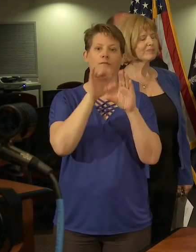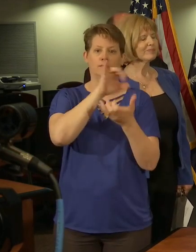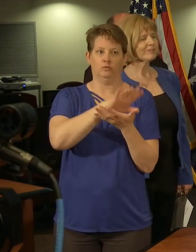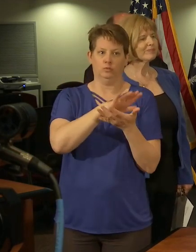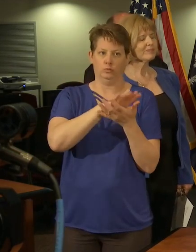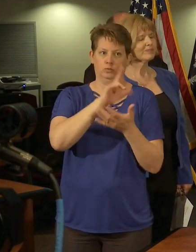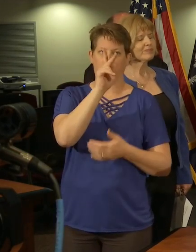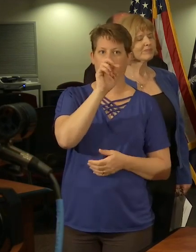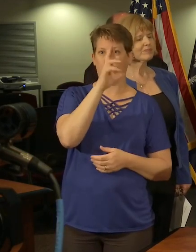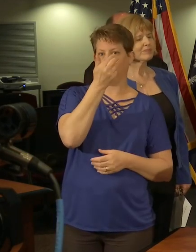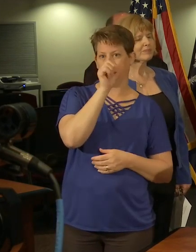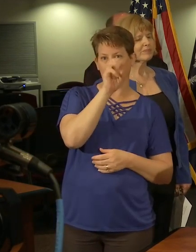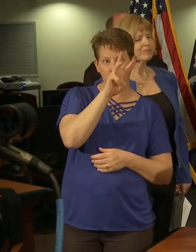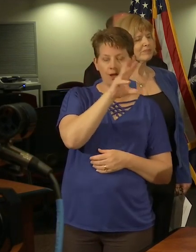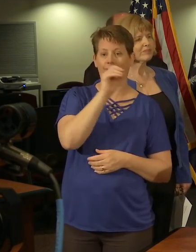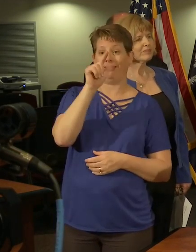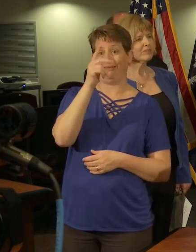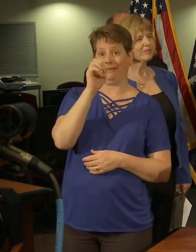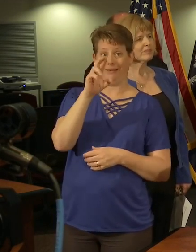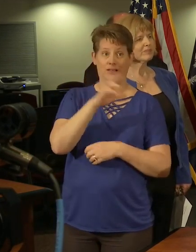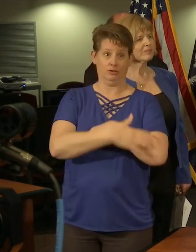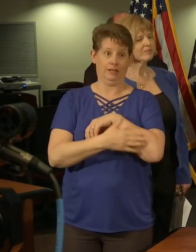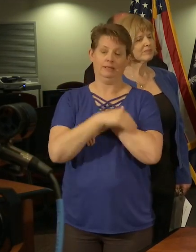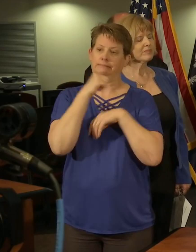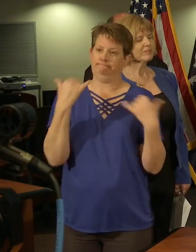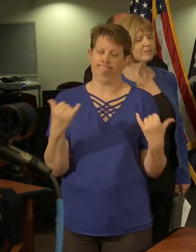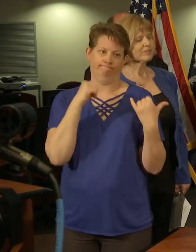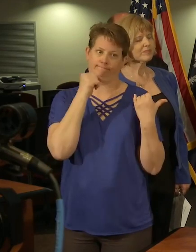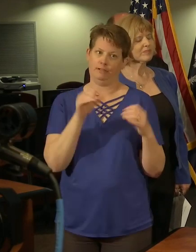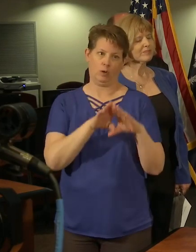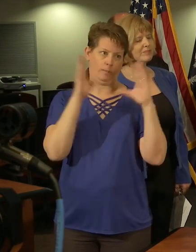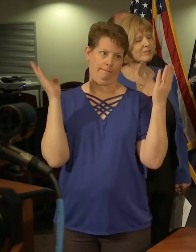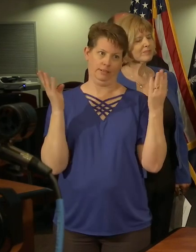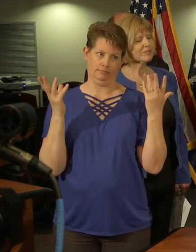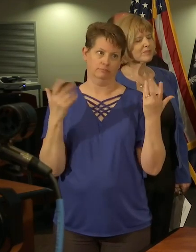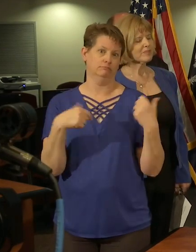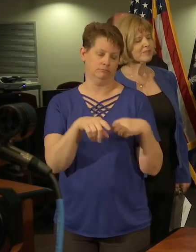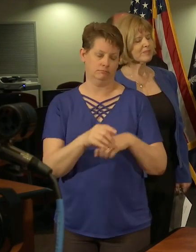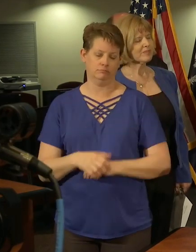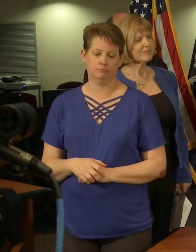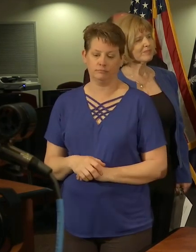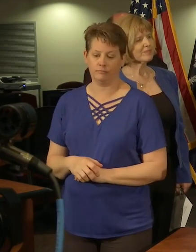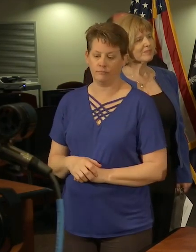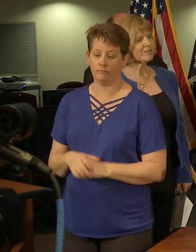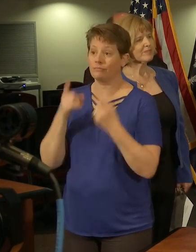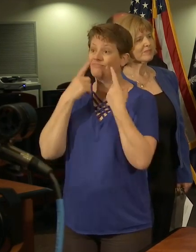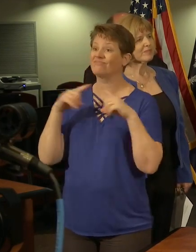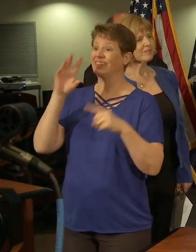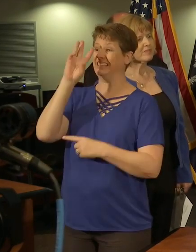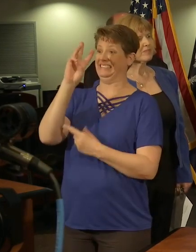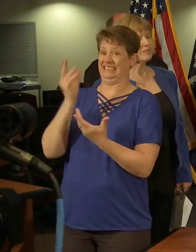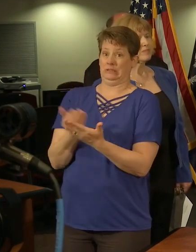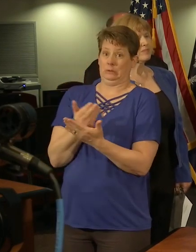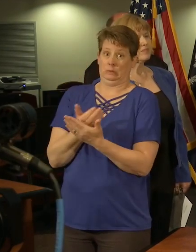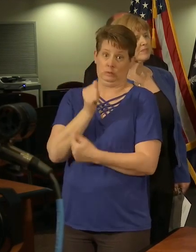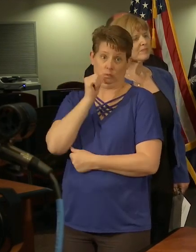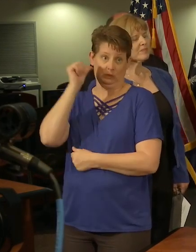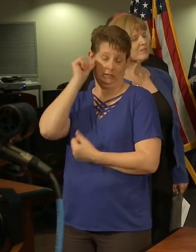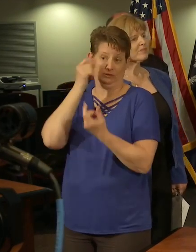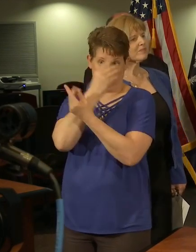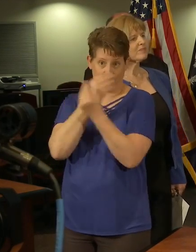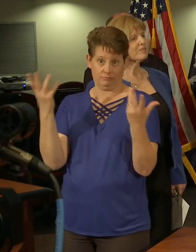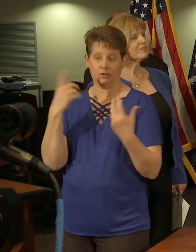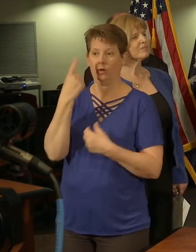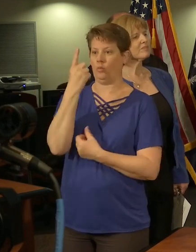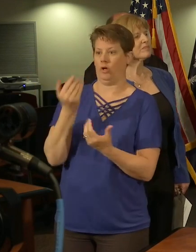in Kershaw and Lancaster County and is currently not open. In addition, we announced 6 new cases yesterday,